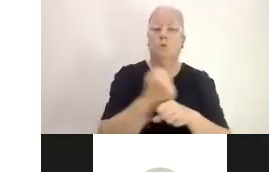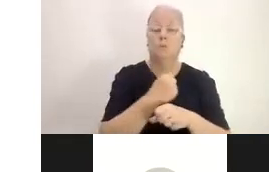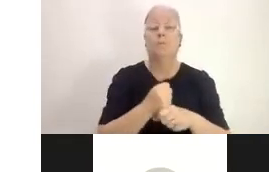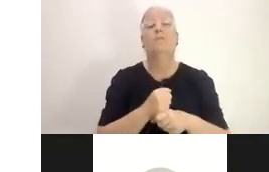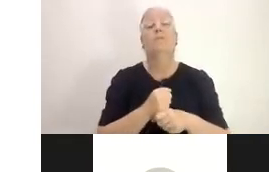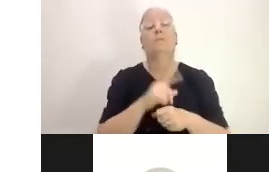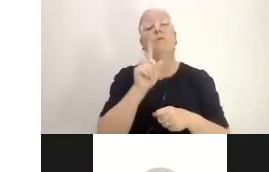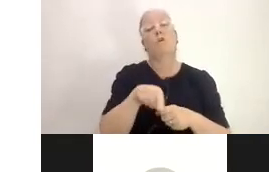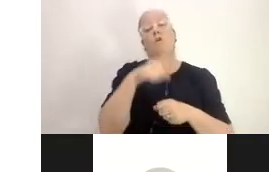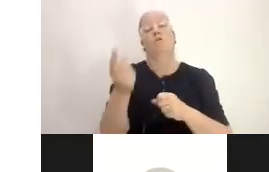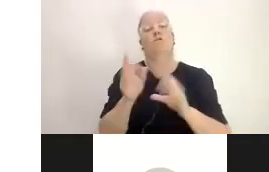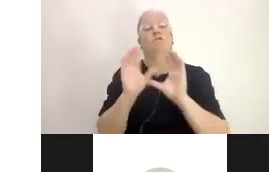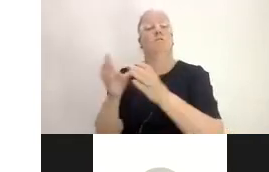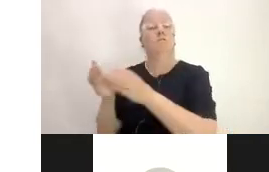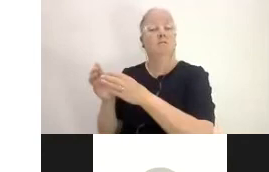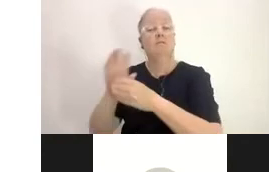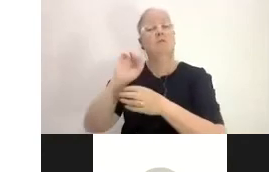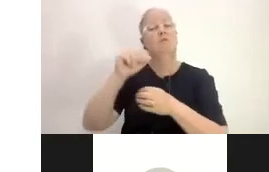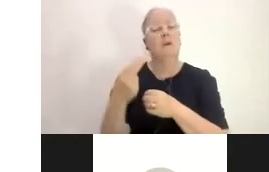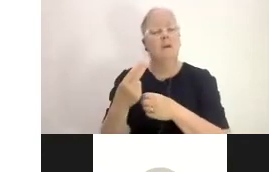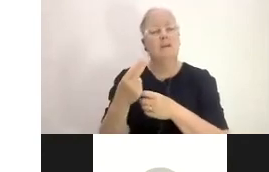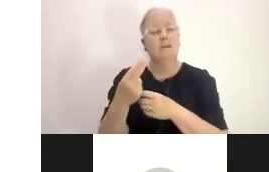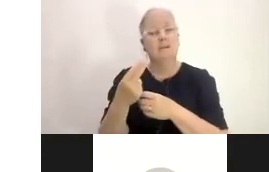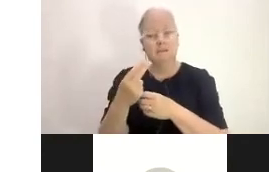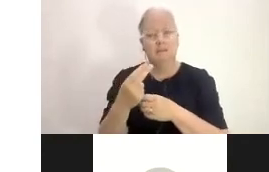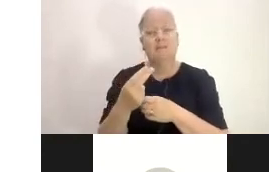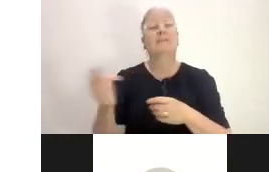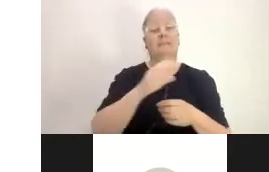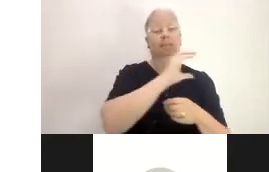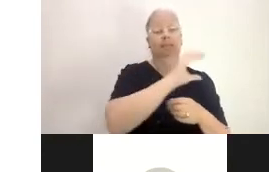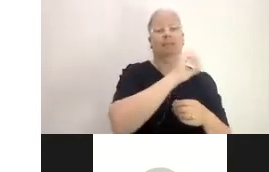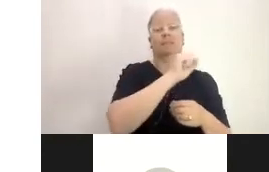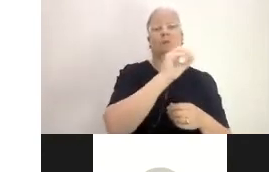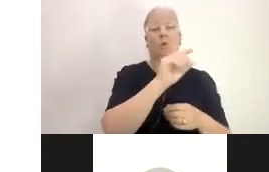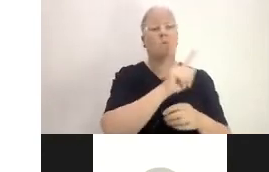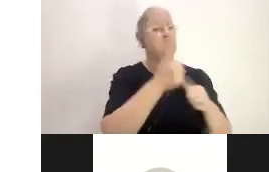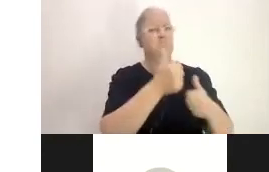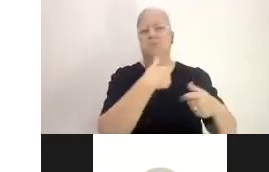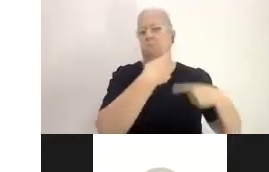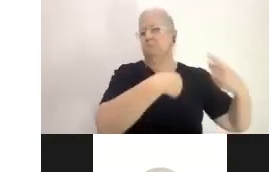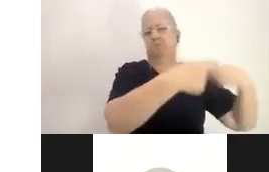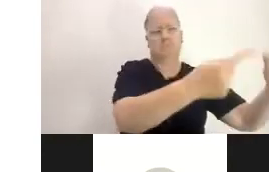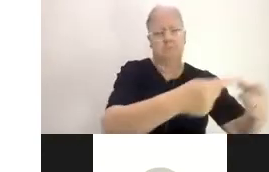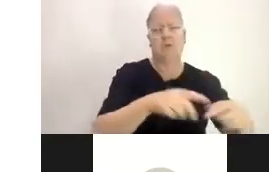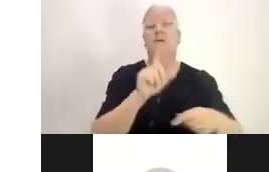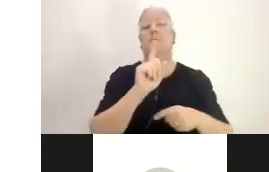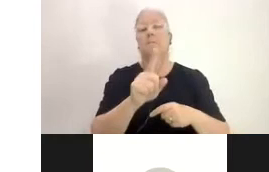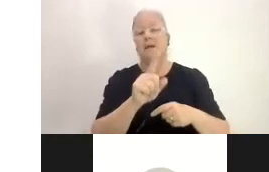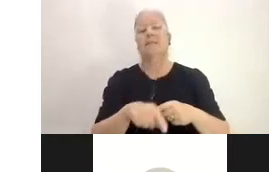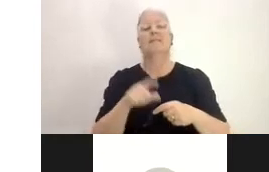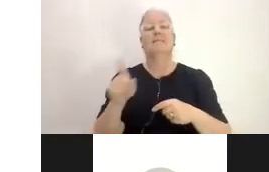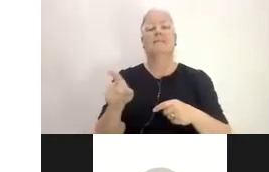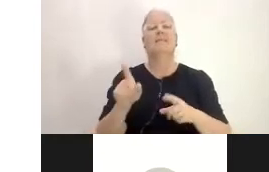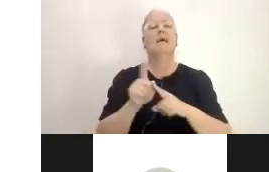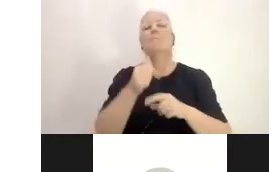stakeholders, especially the civil society is very active, but the private sectors and academia is still low response, and